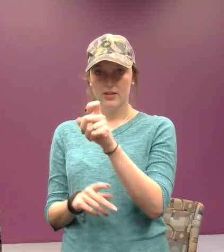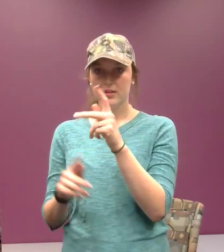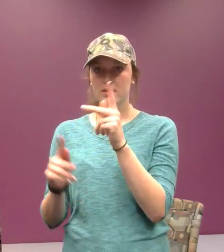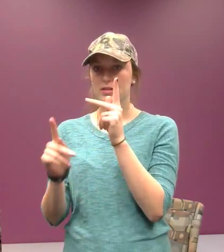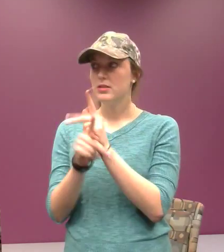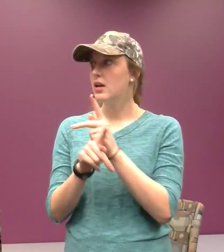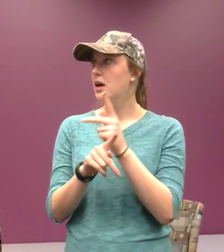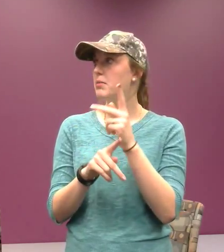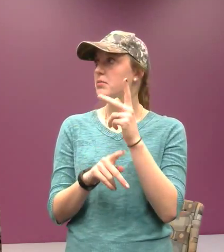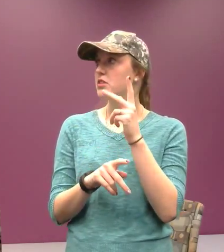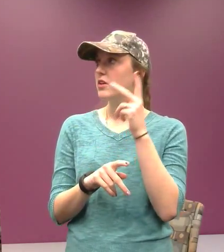and whoops.